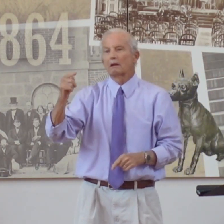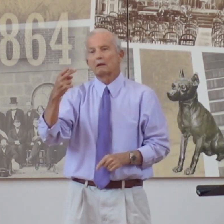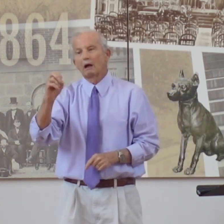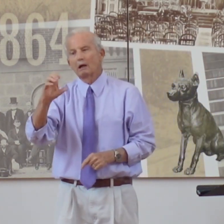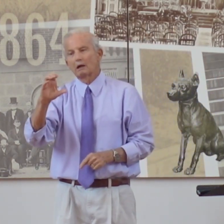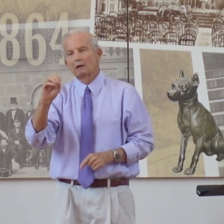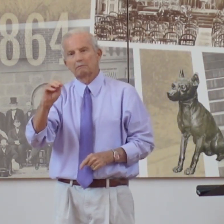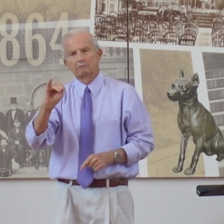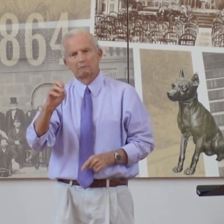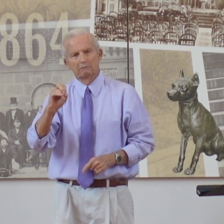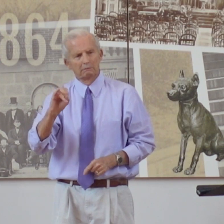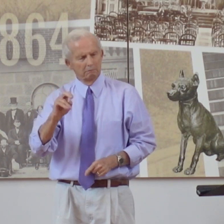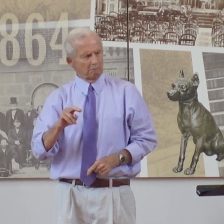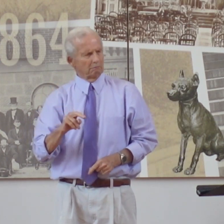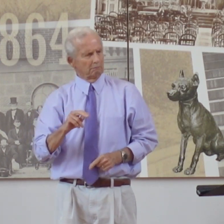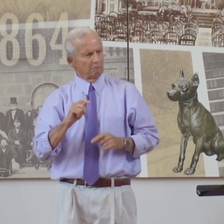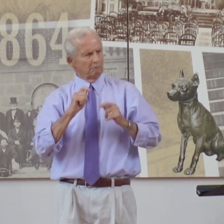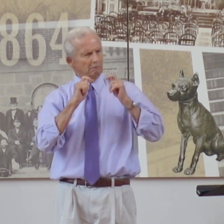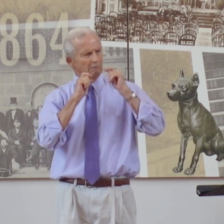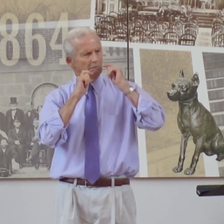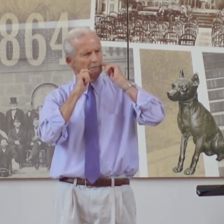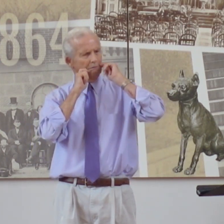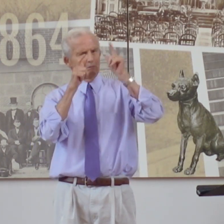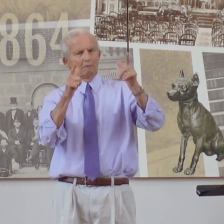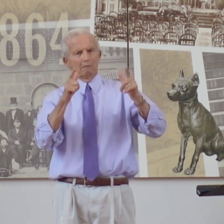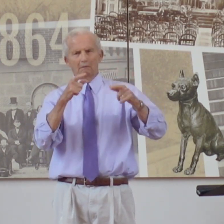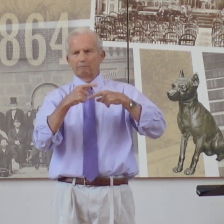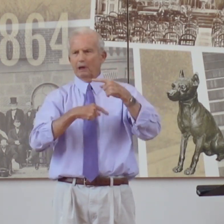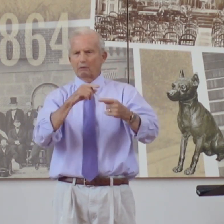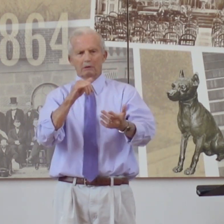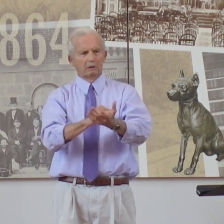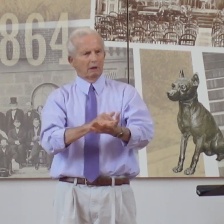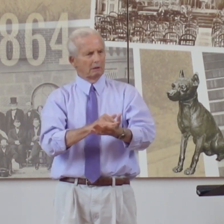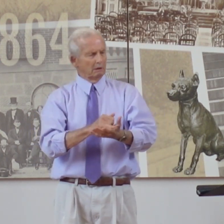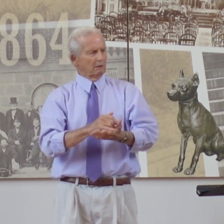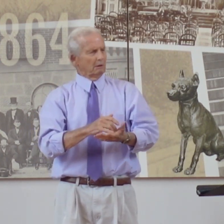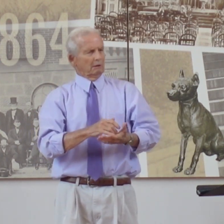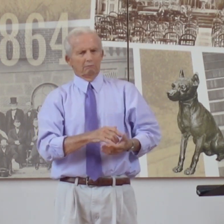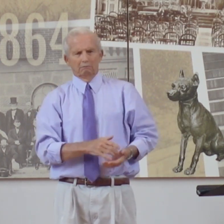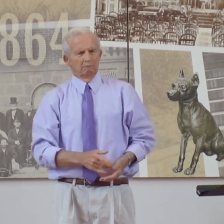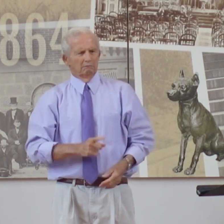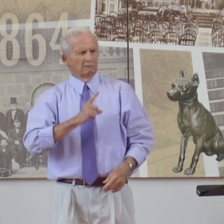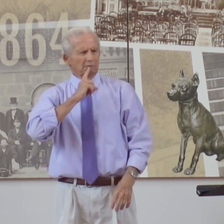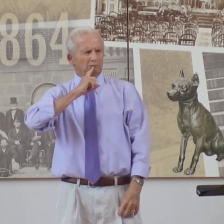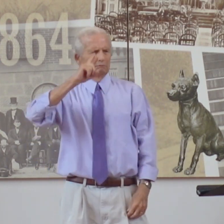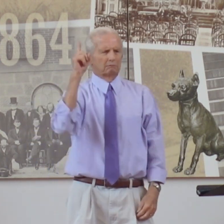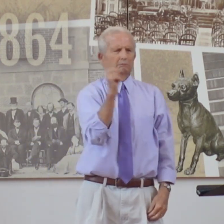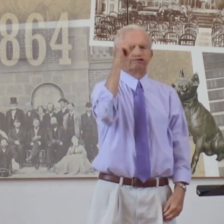month. The commissioner was blown away to hear all of this